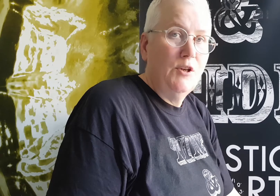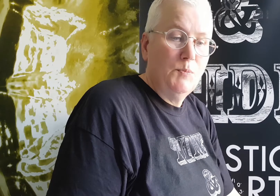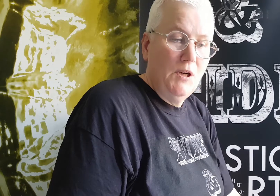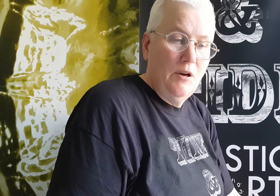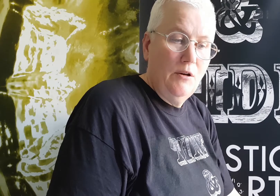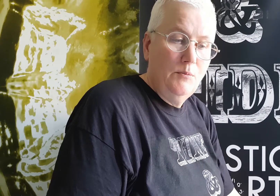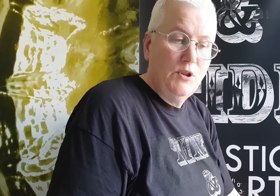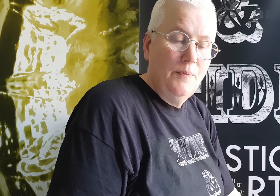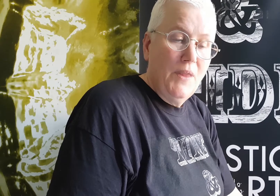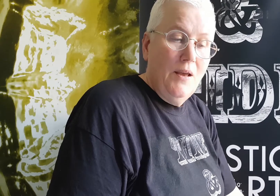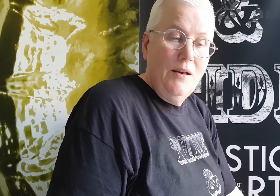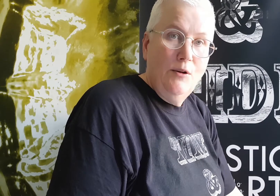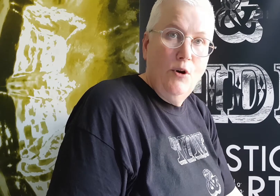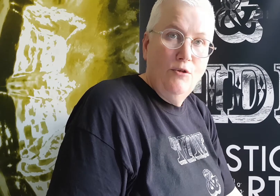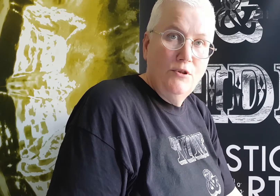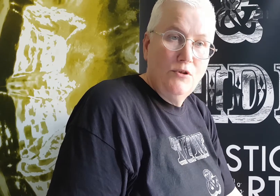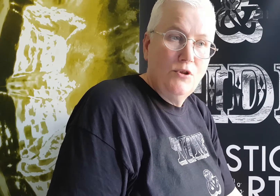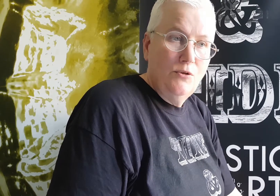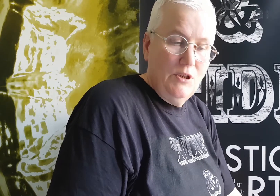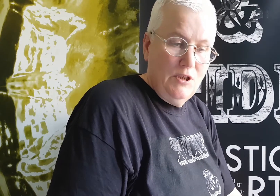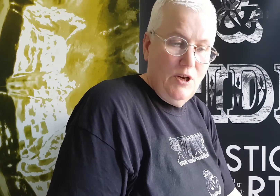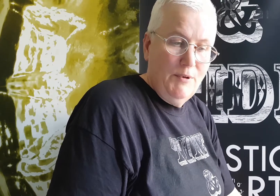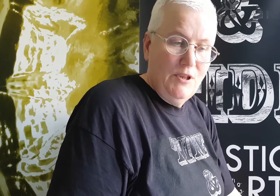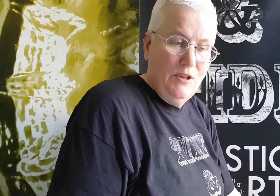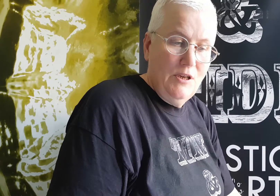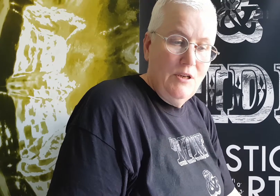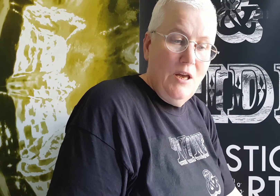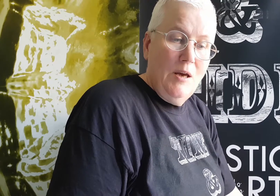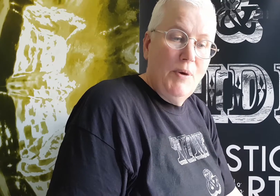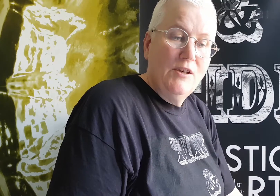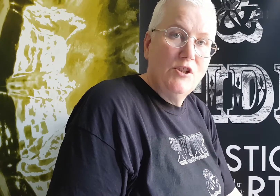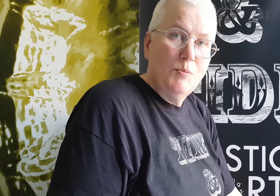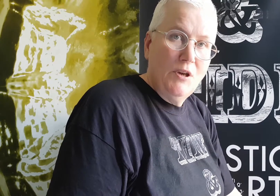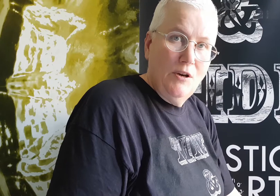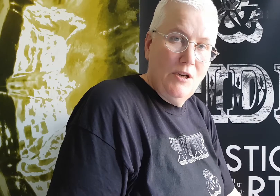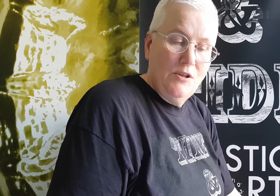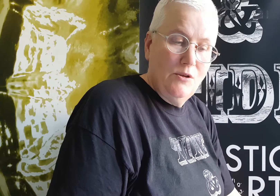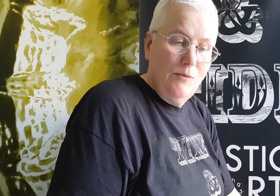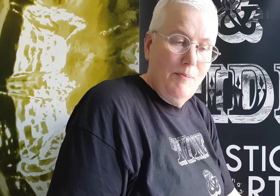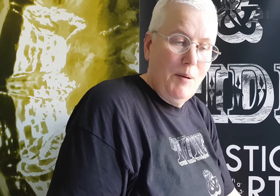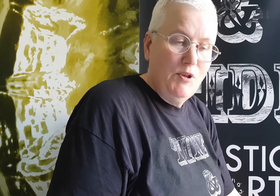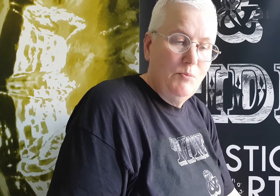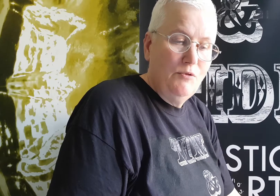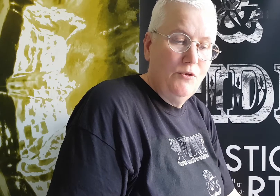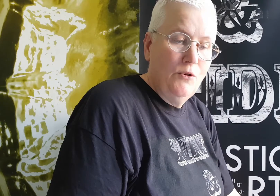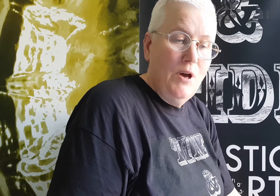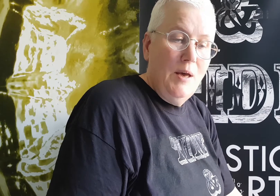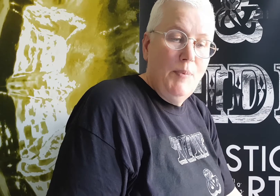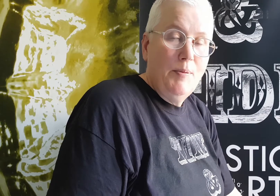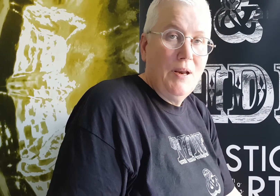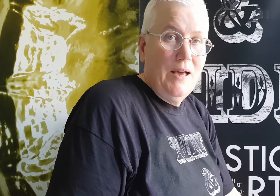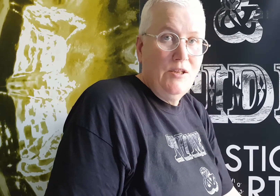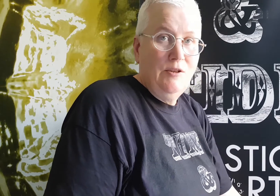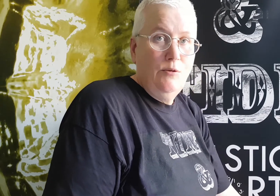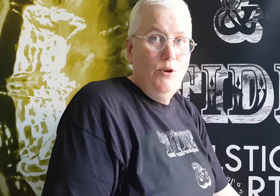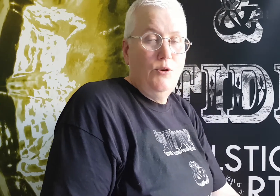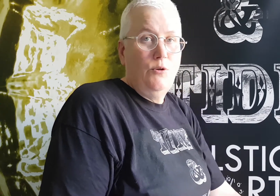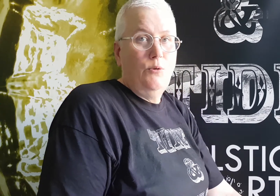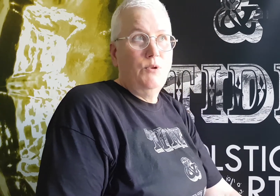Spider Harmed, Neil Lawrence, who's in Time and Tide, Patience McCarness, who we've published before, Pippa Gladhill, who was in the